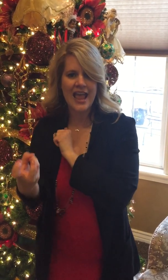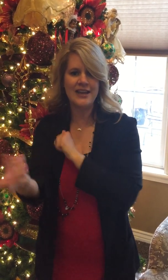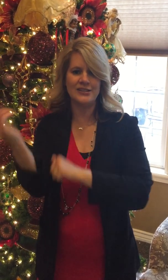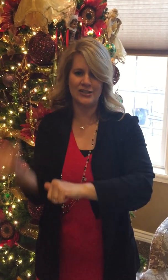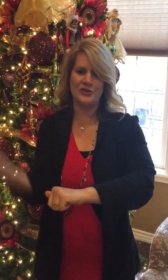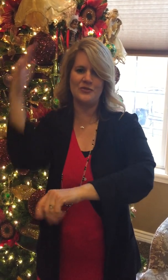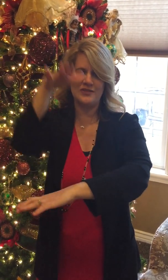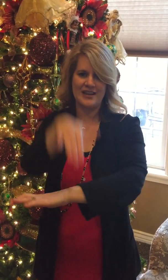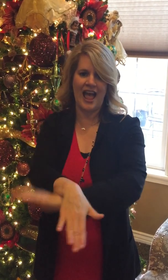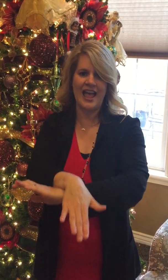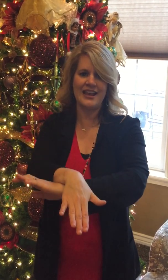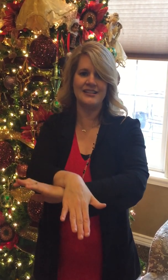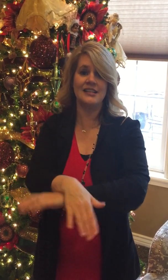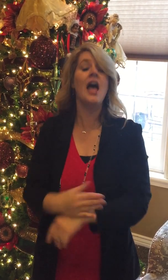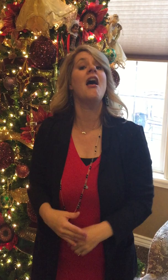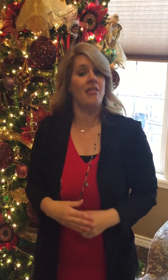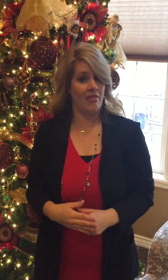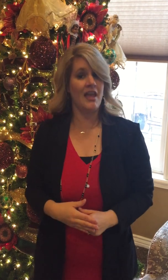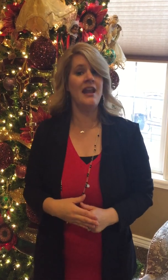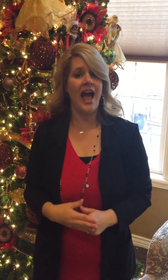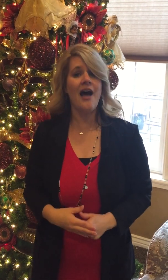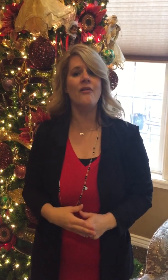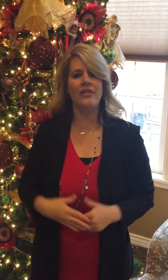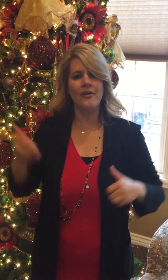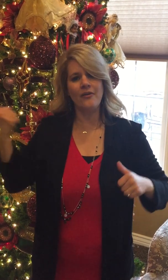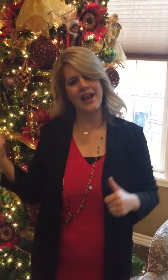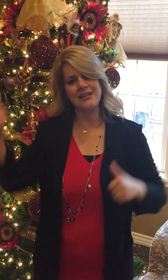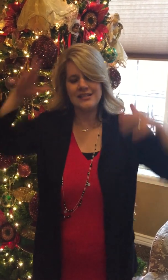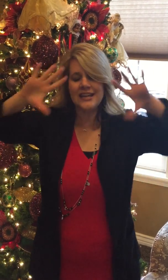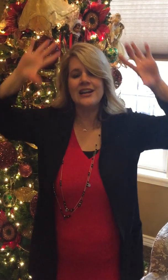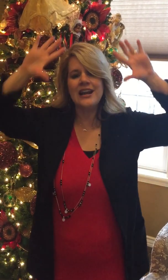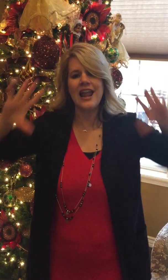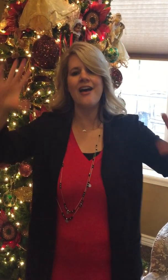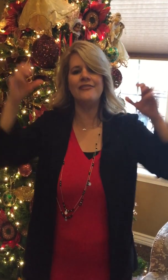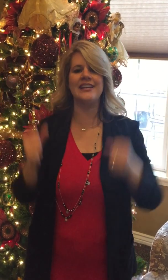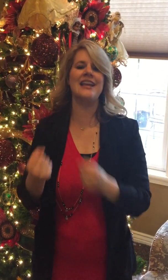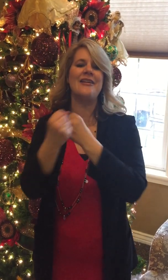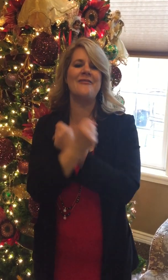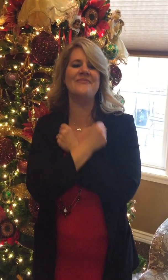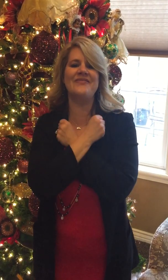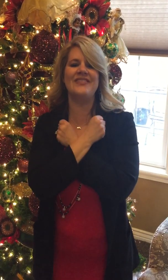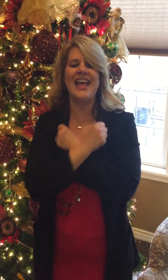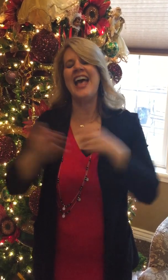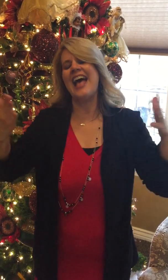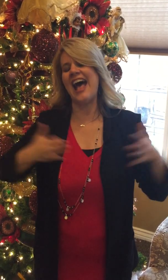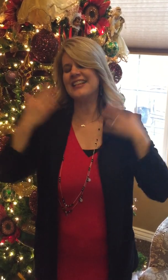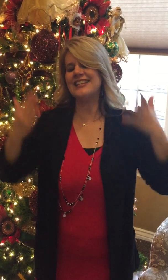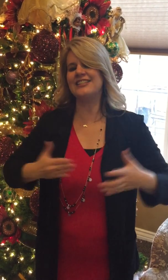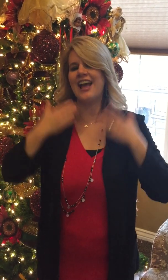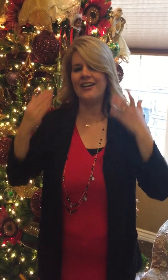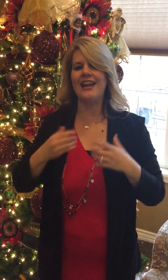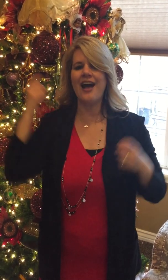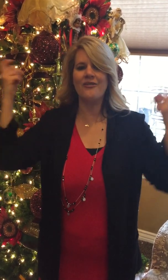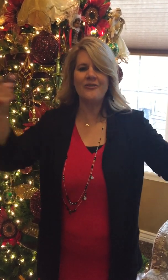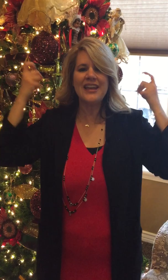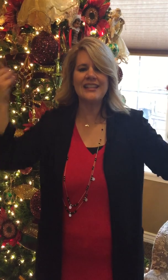sleigh tonight?" Then how the reindeer loved him as they shouted out with